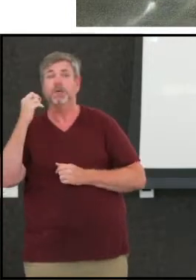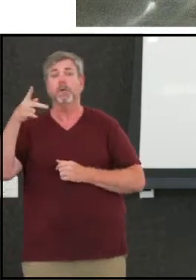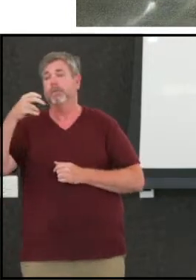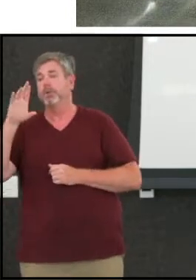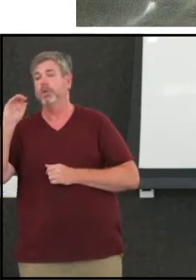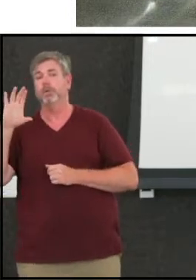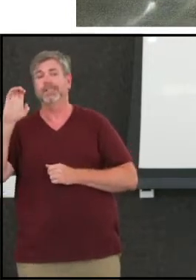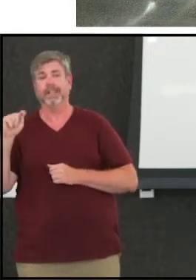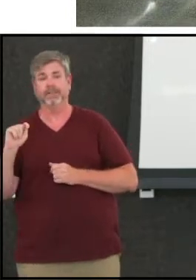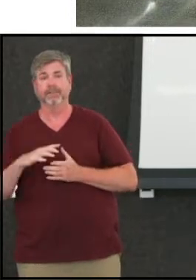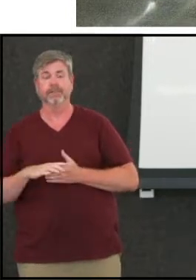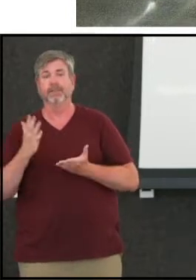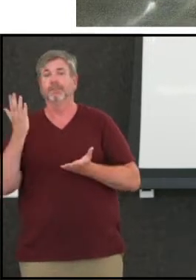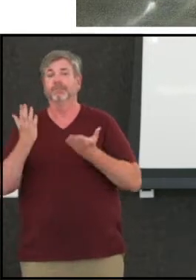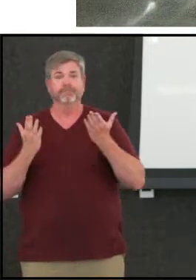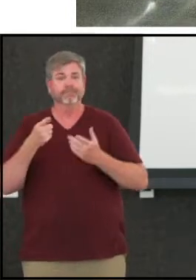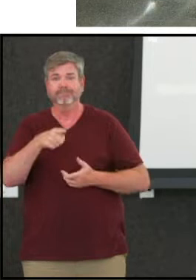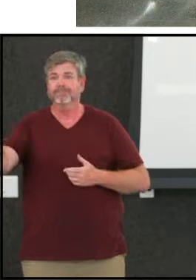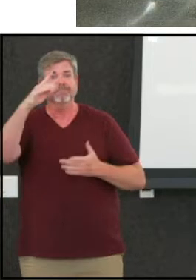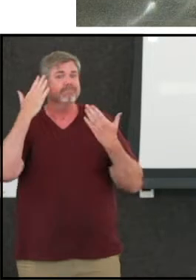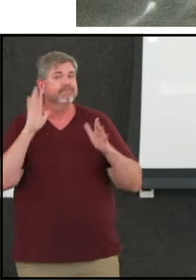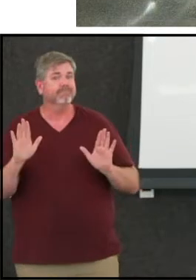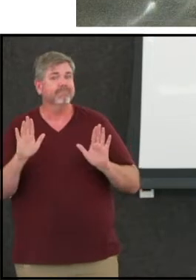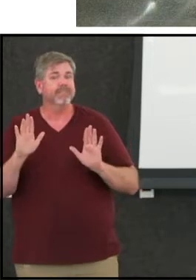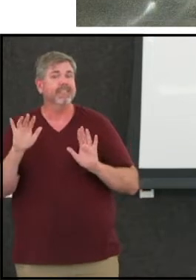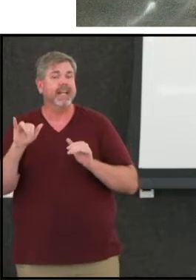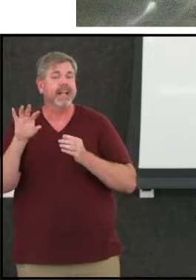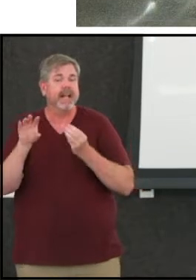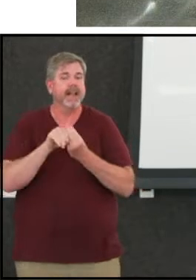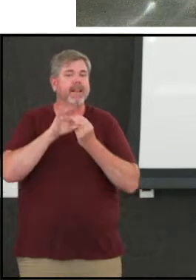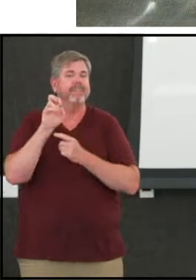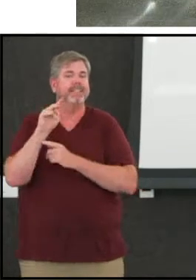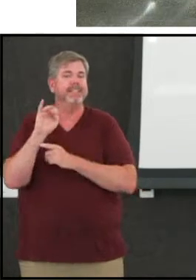getting it from outside resources, not a pharmacy.